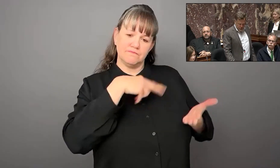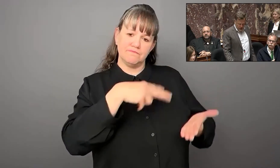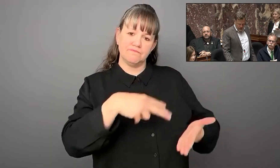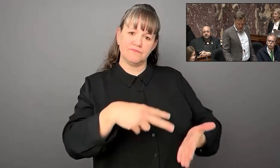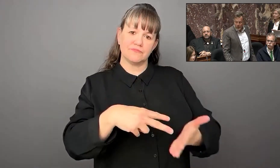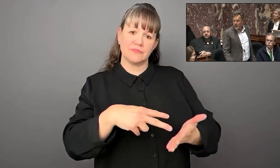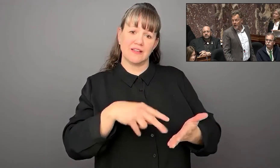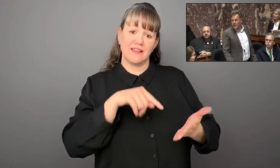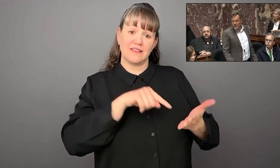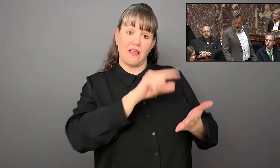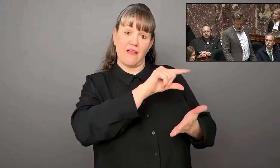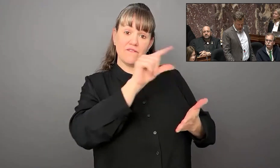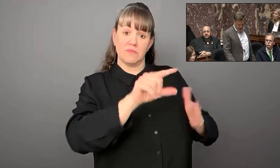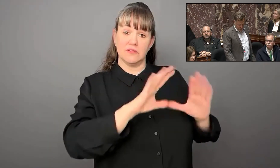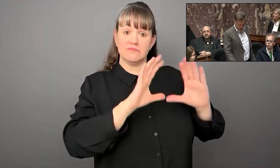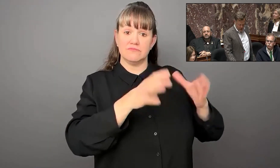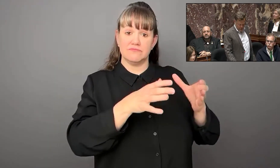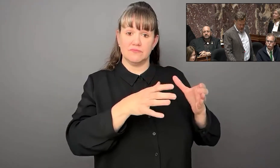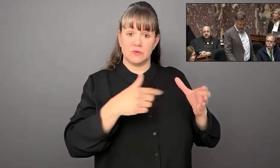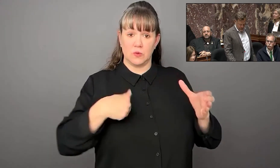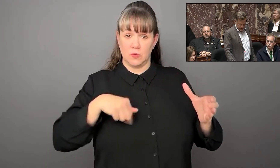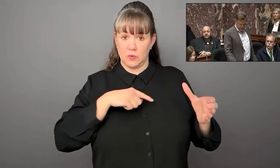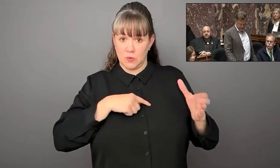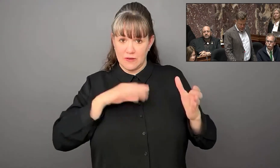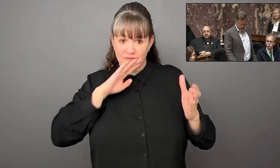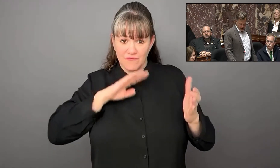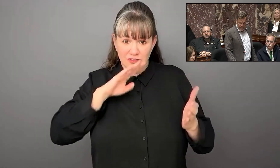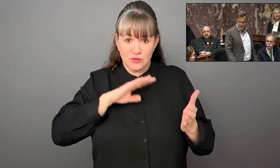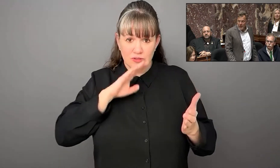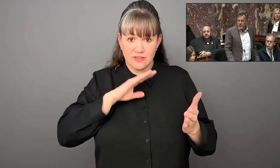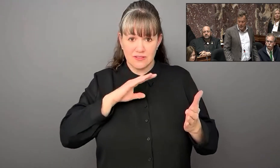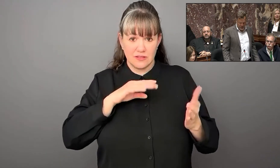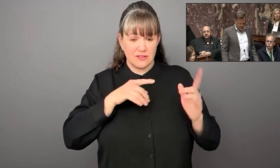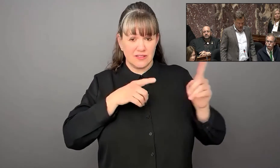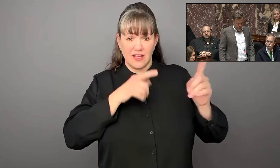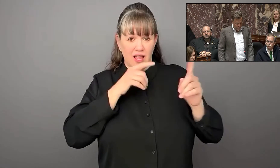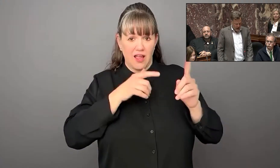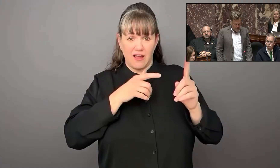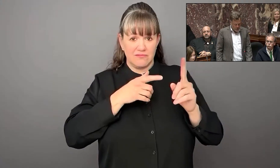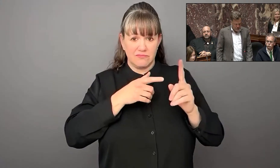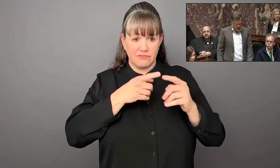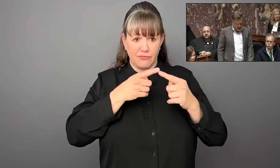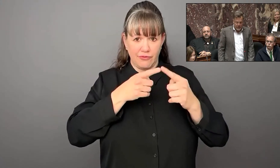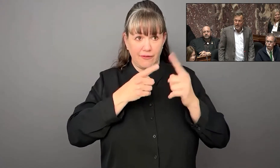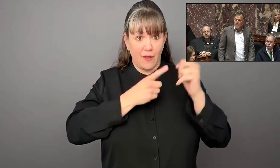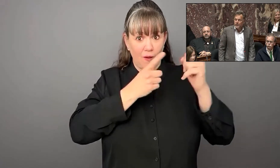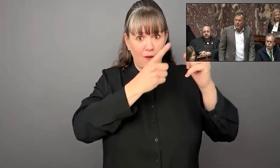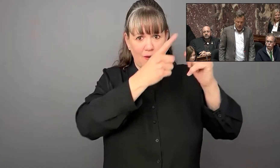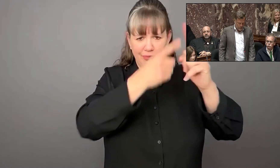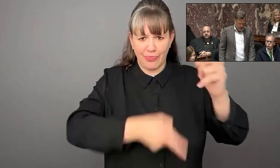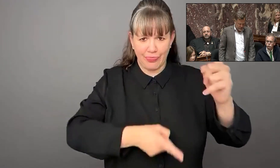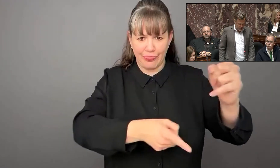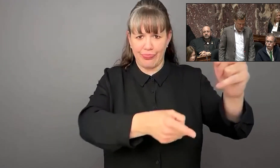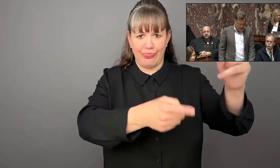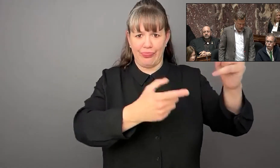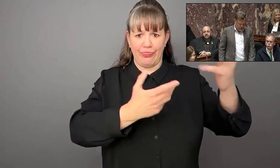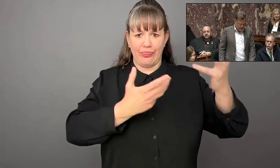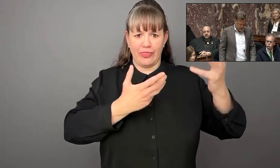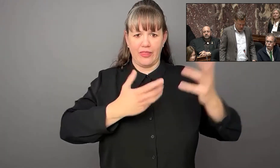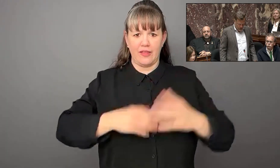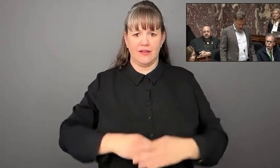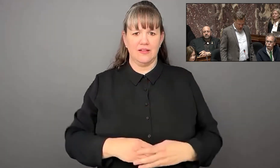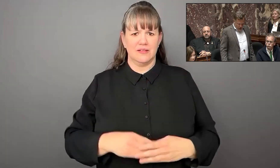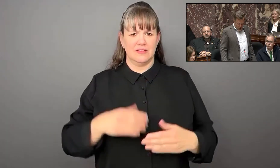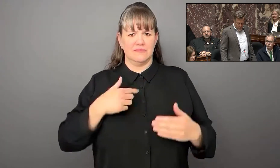are frustrated that we are not on track to meet our climate targets. It's my job to convey the anguish and anxiety felt by my constituents on